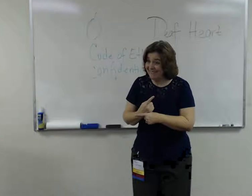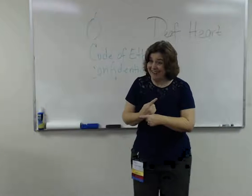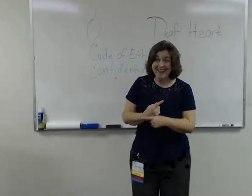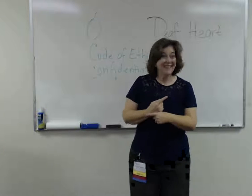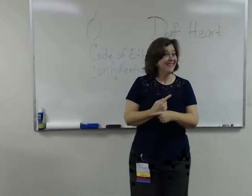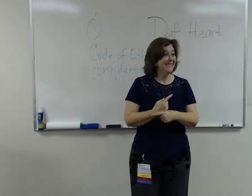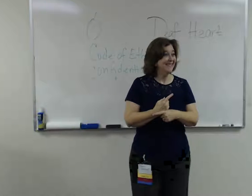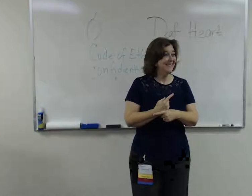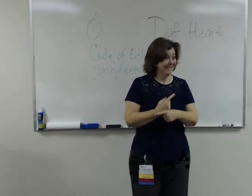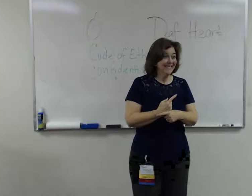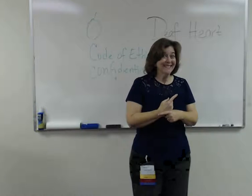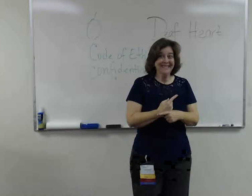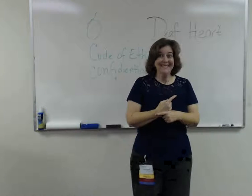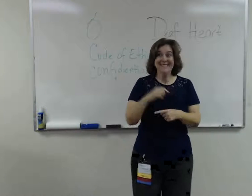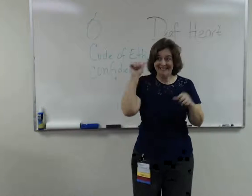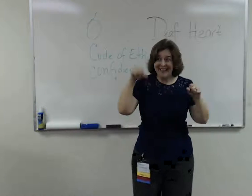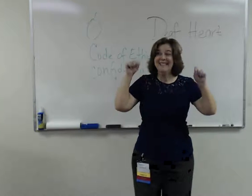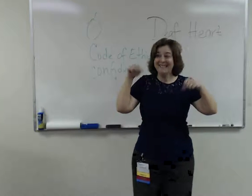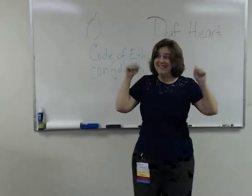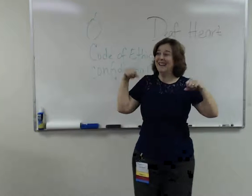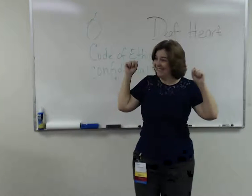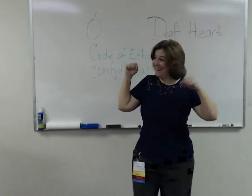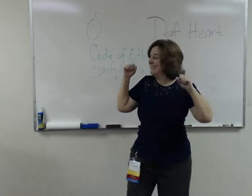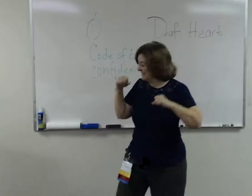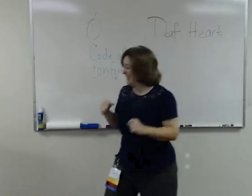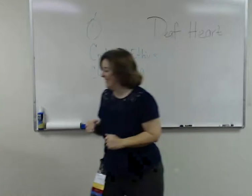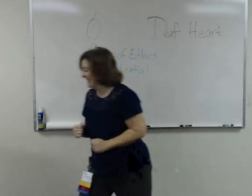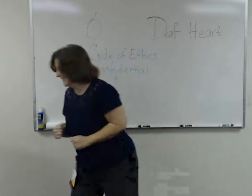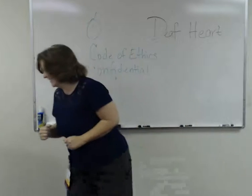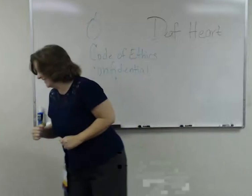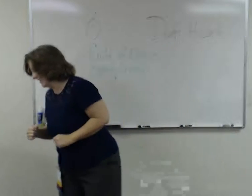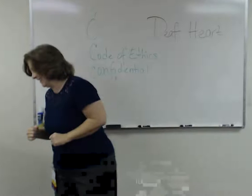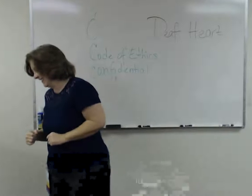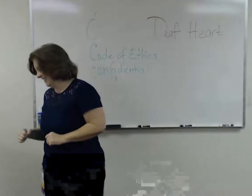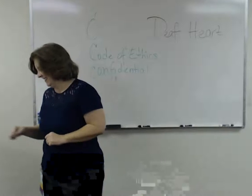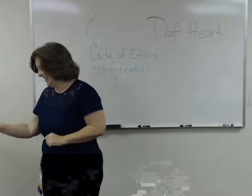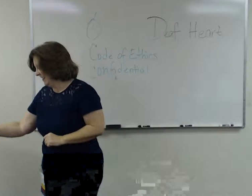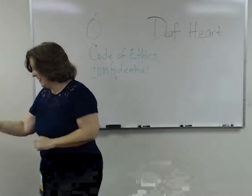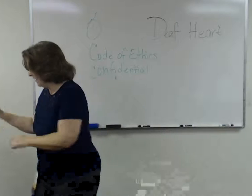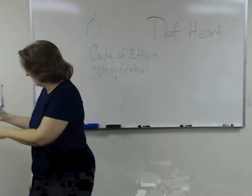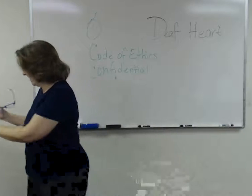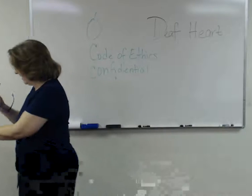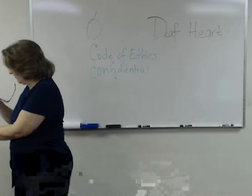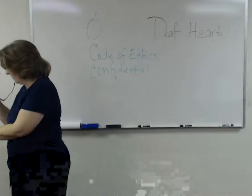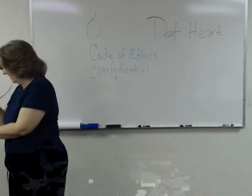Right? Yes? Shake your heads this way. Yes, yes. Okay. All right,